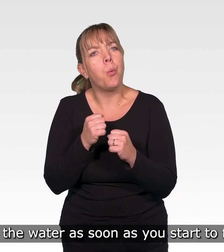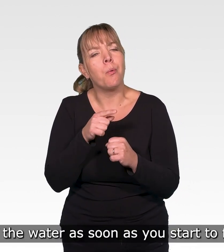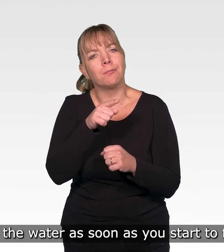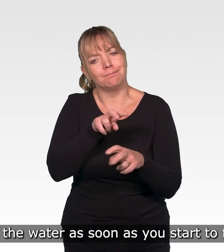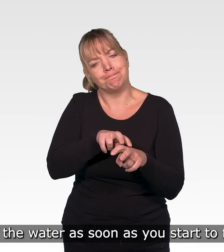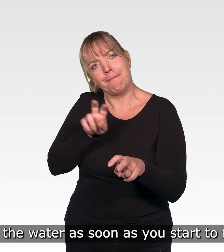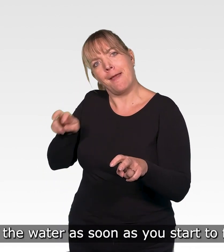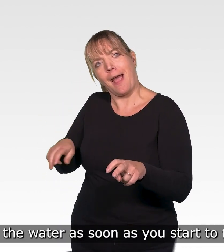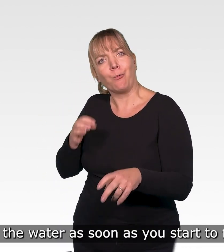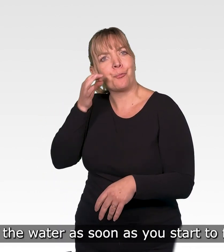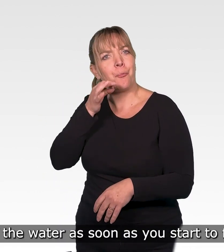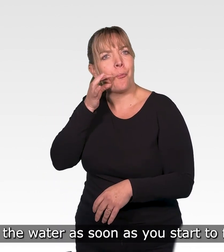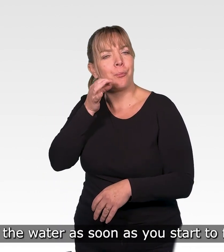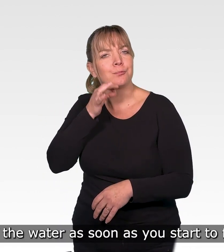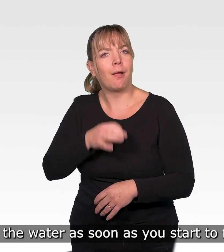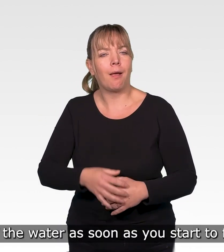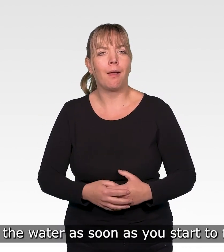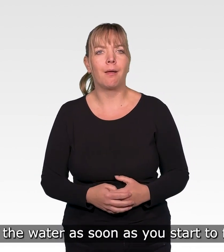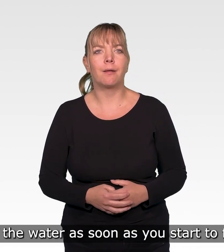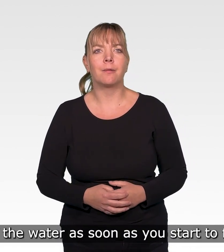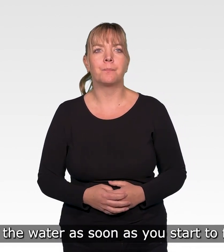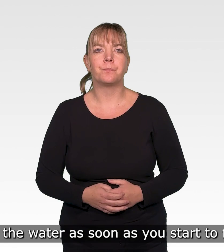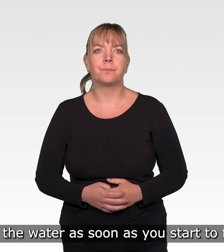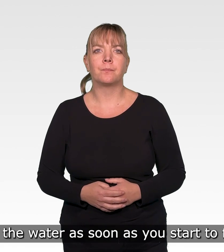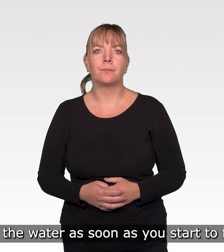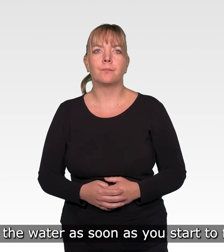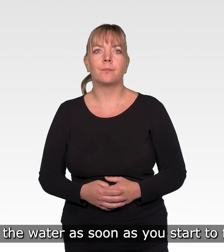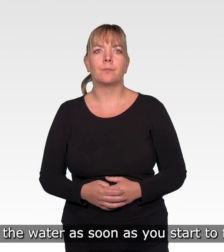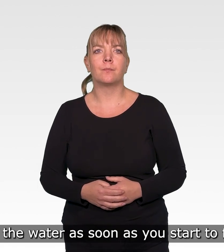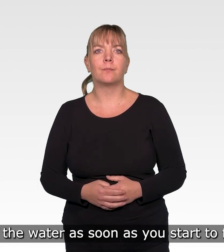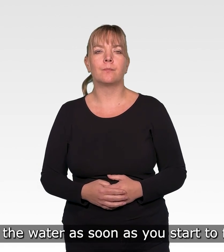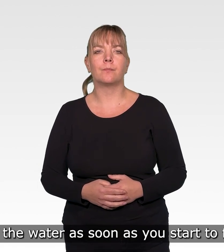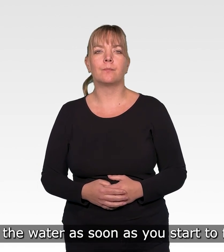Get out of the water as soon as you start to feel cold.